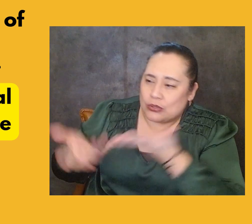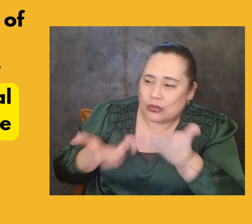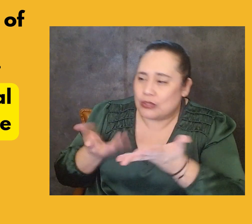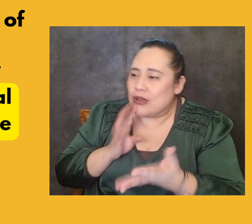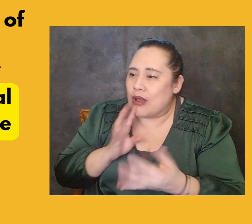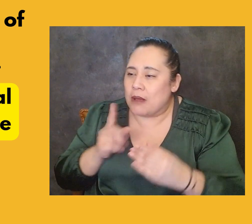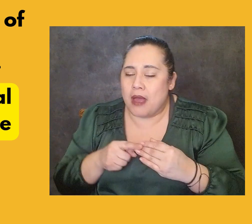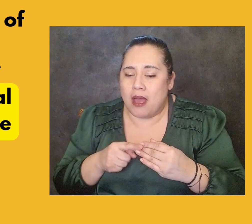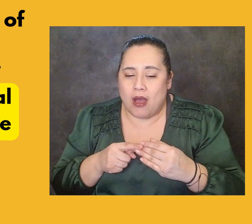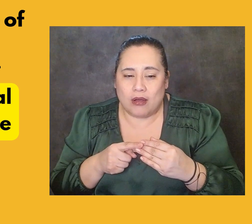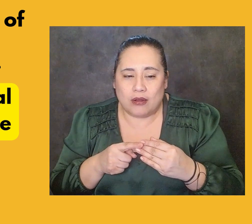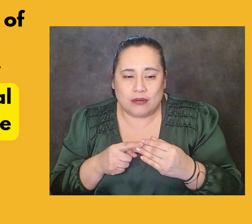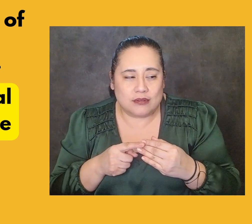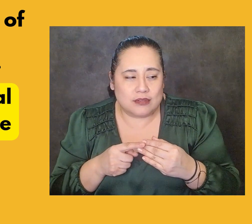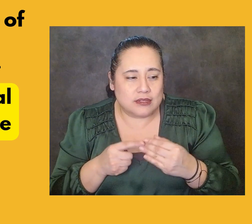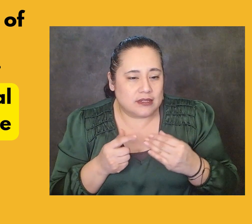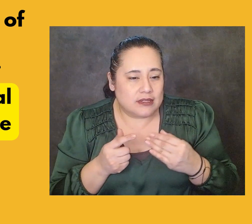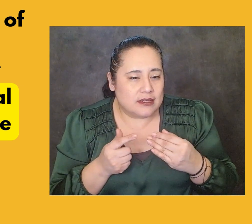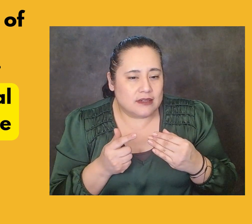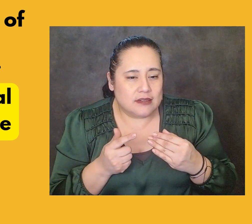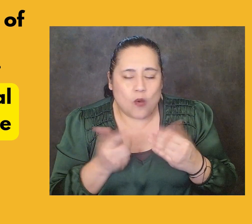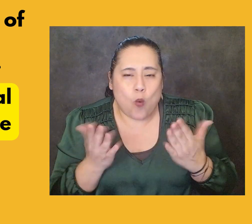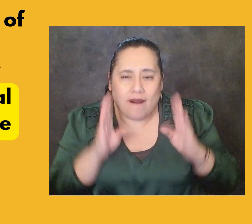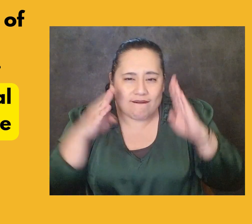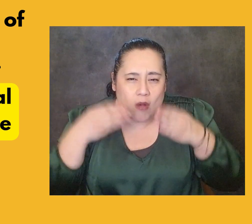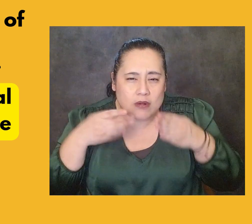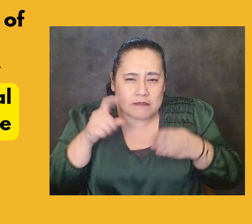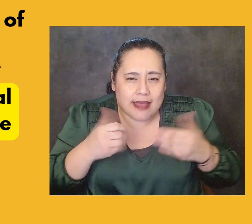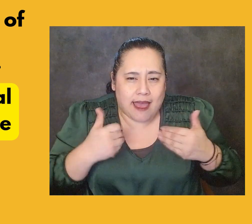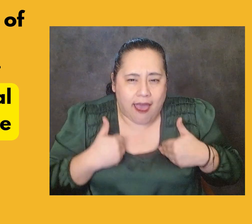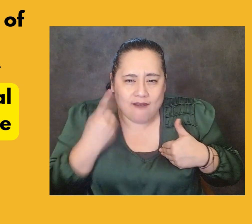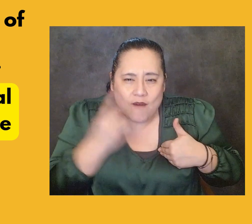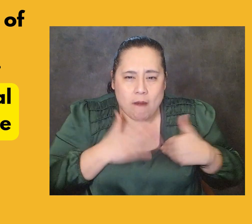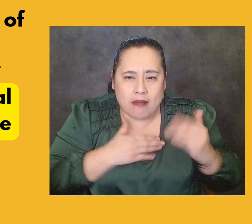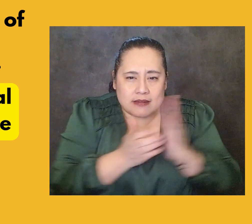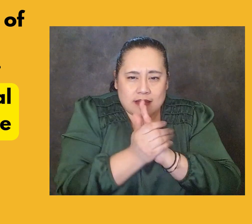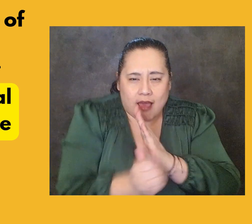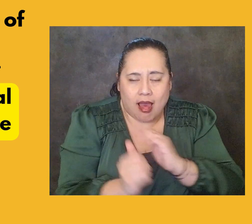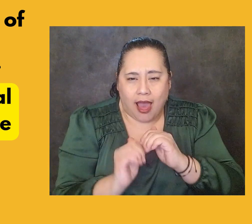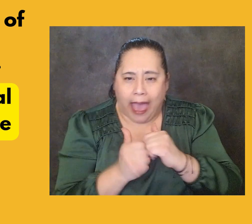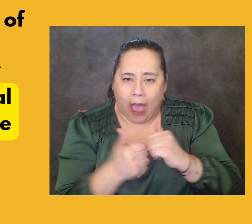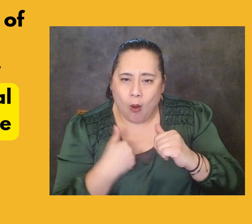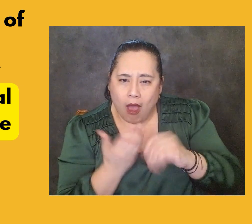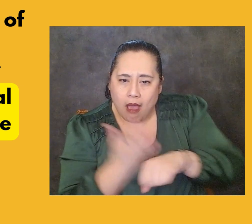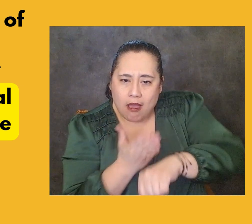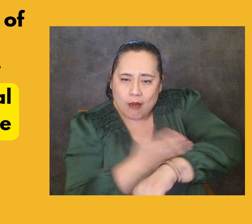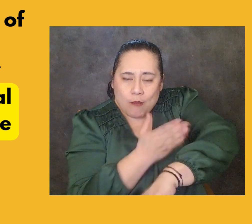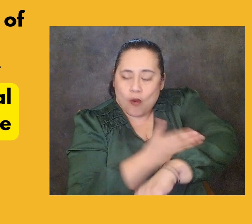dialogue about what focus should I have on my skills? How do I improve? Or